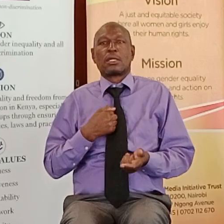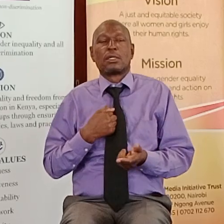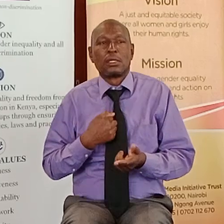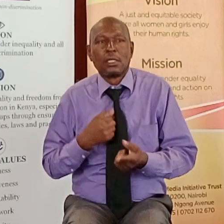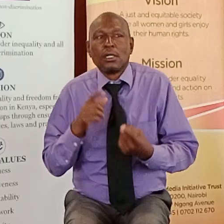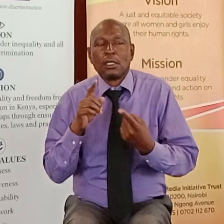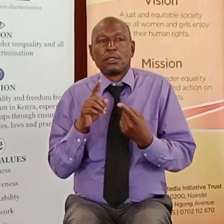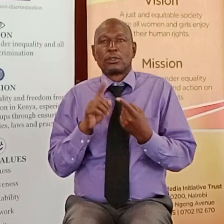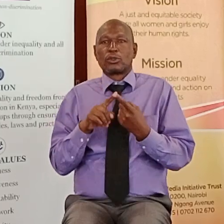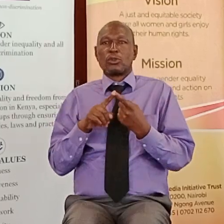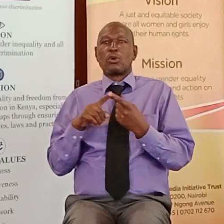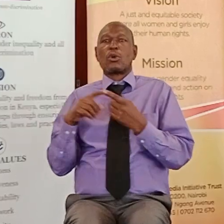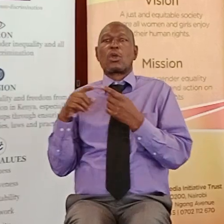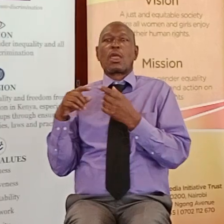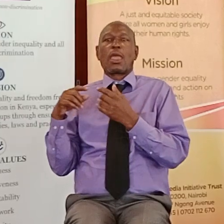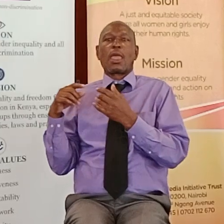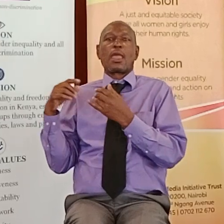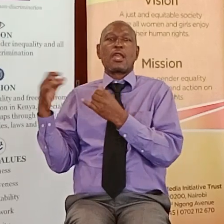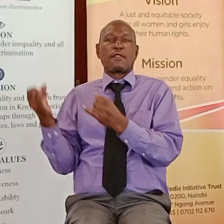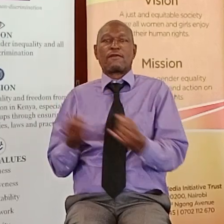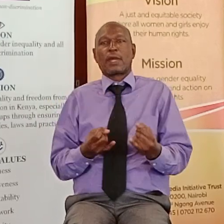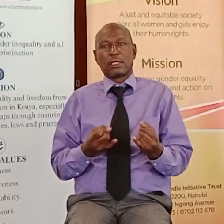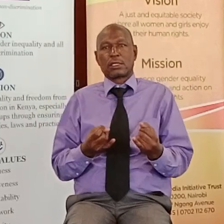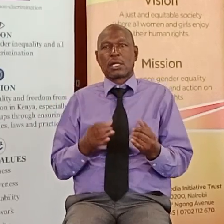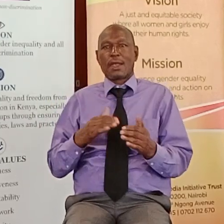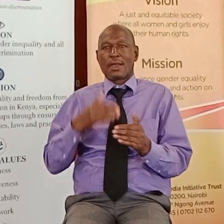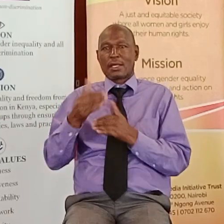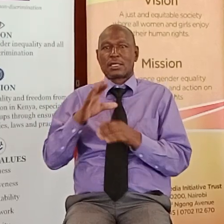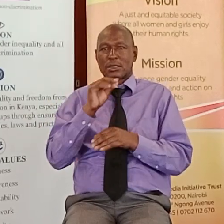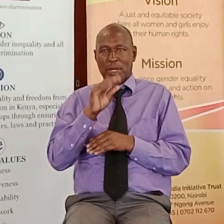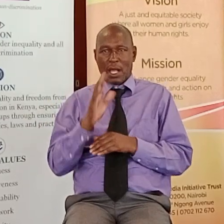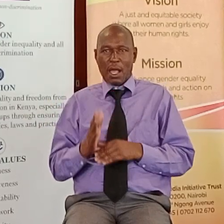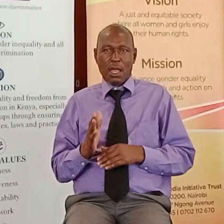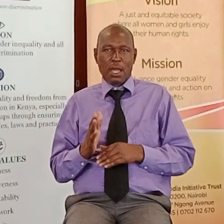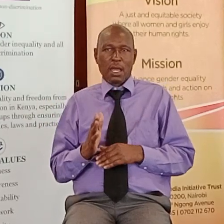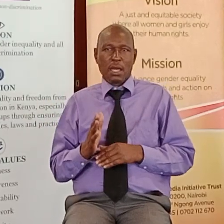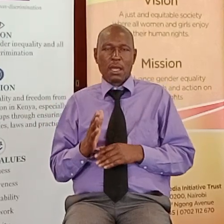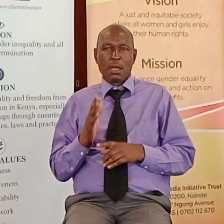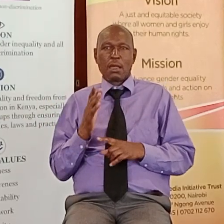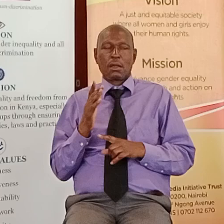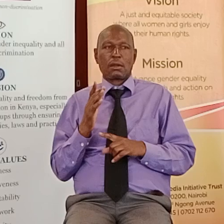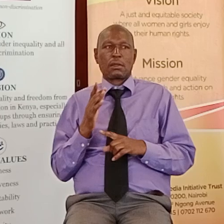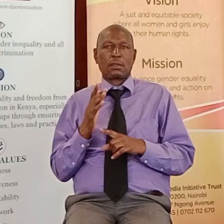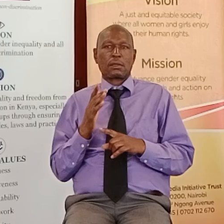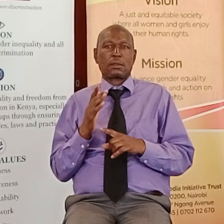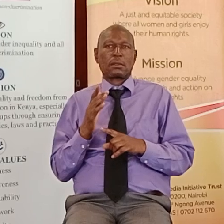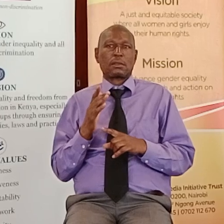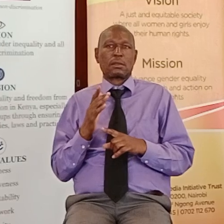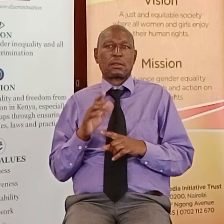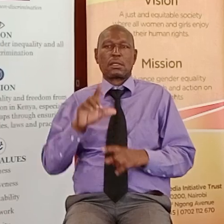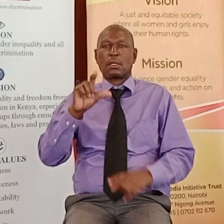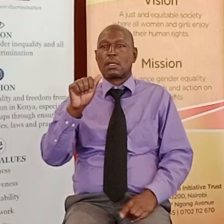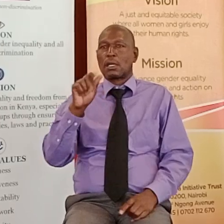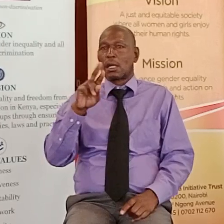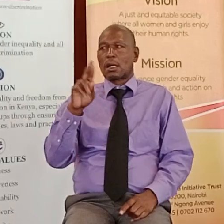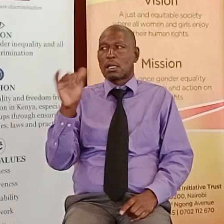gentlemen, to invite our next speaker from Gem Trust, Gladys Kiyo, who is the